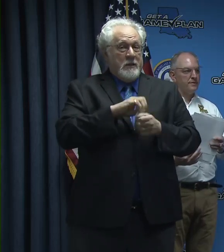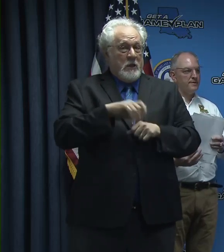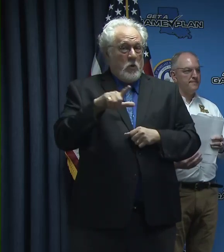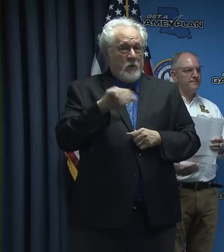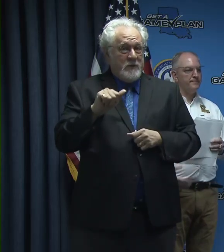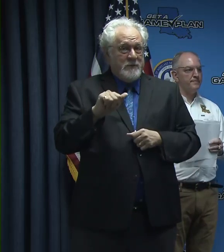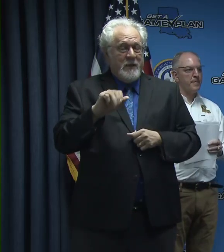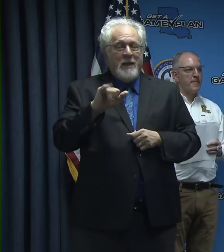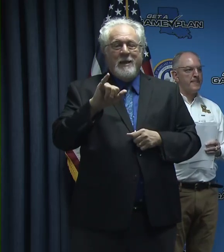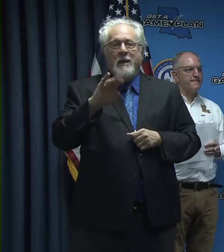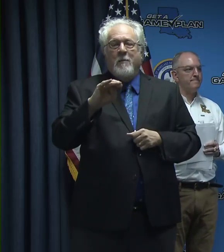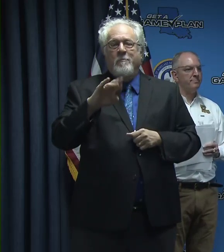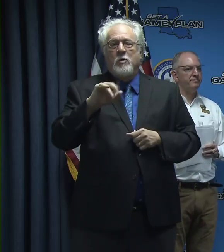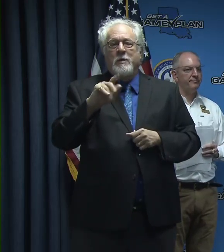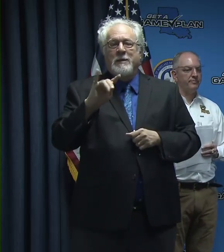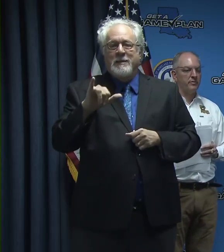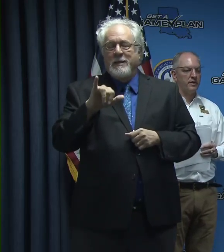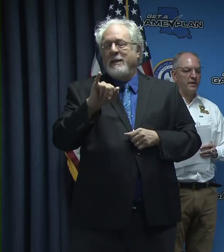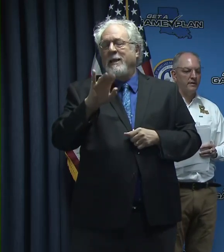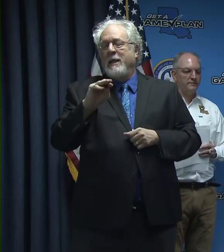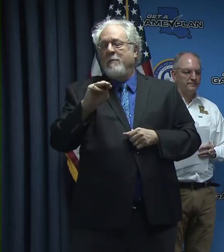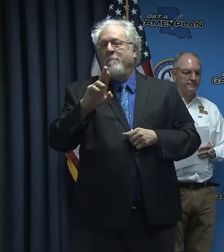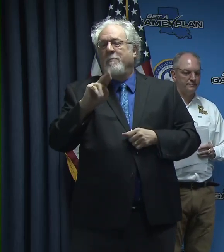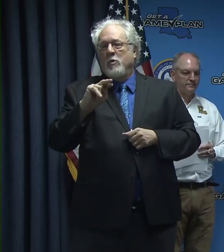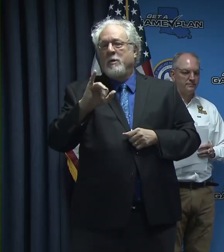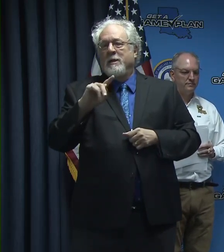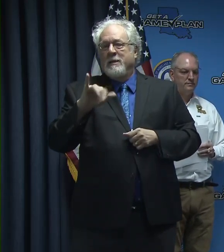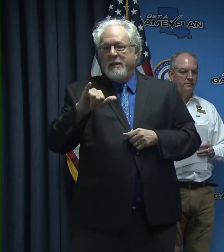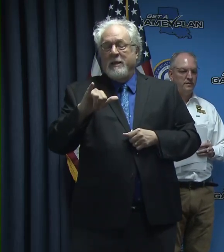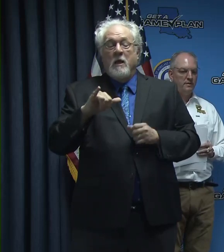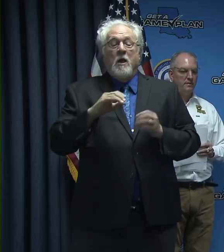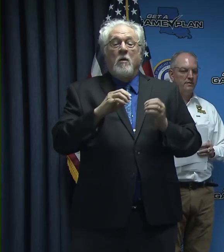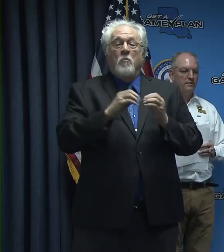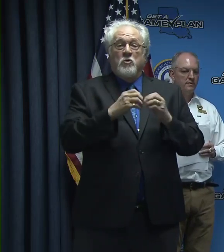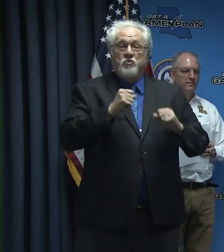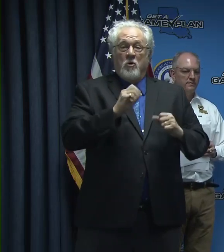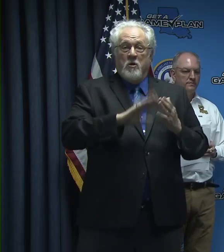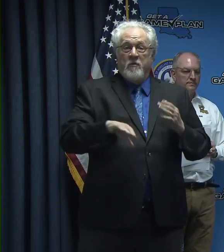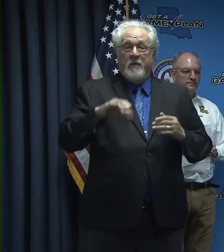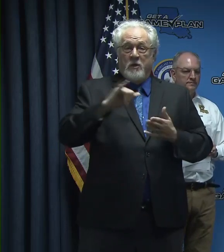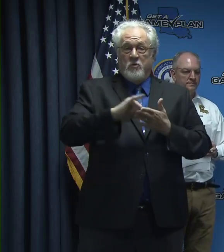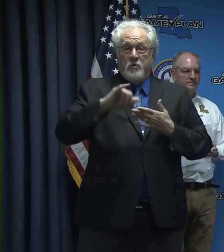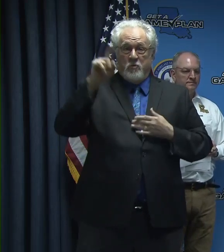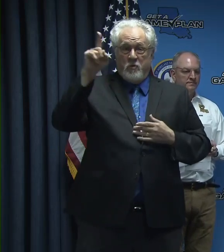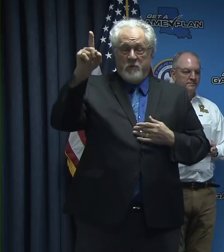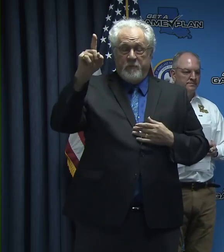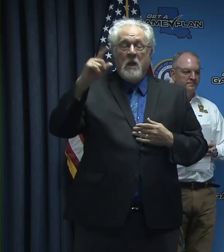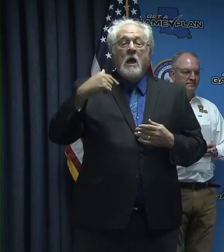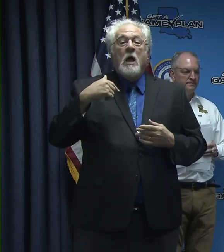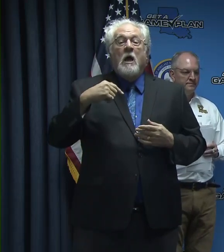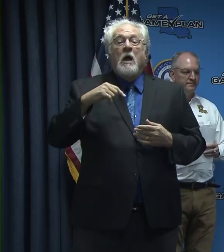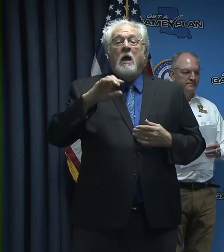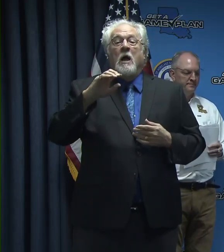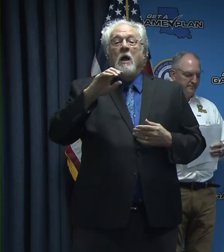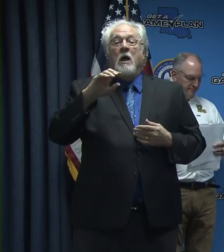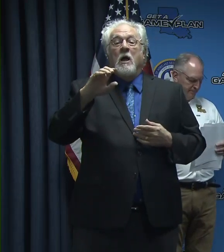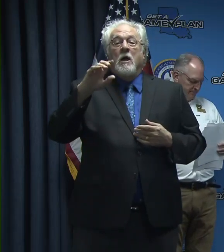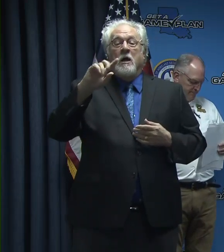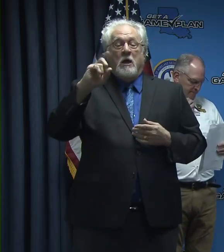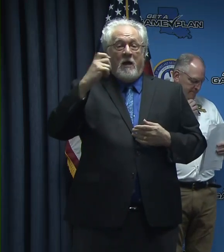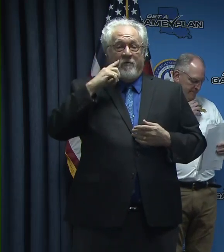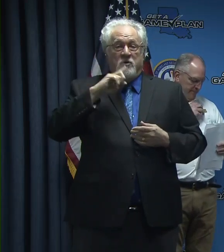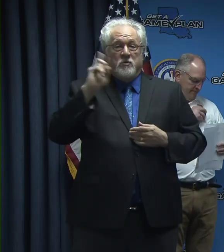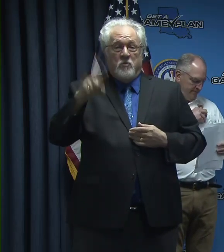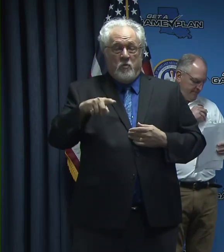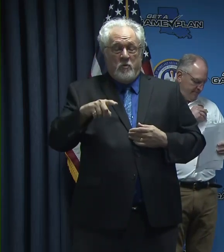go even further than Governor Cuomo's executive order. I will continue to do everything that we